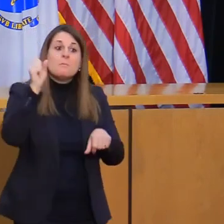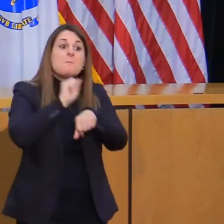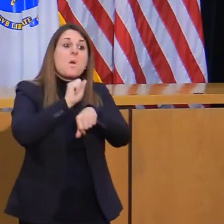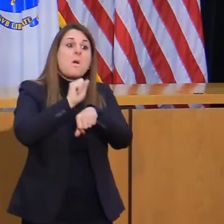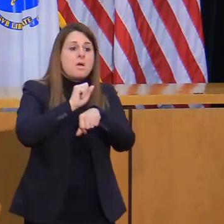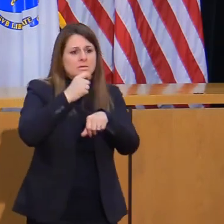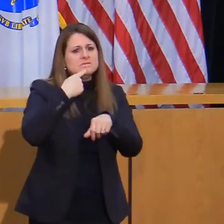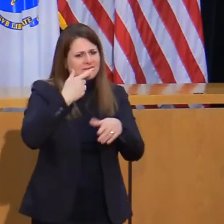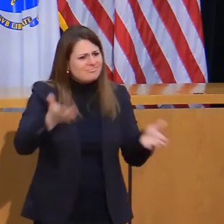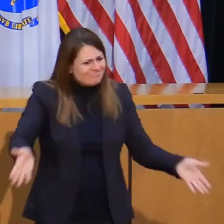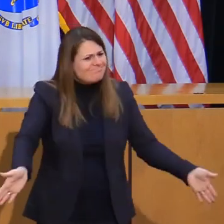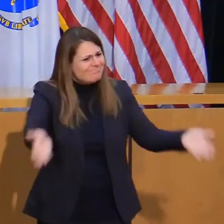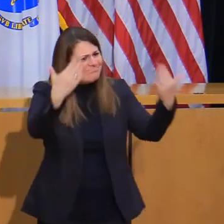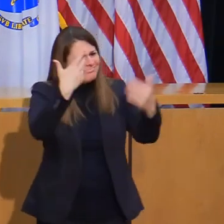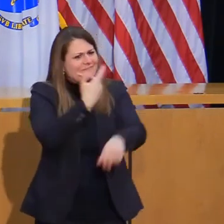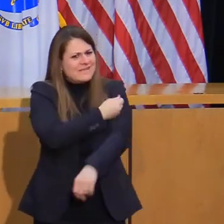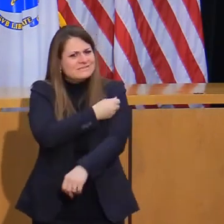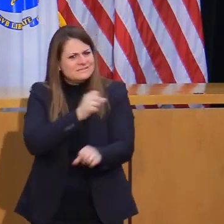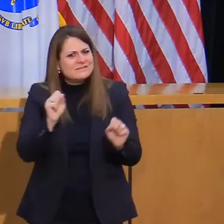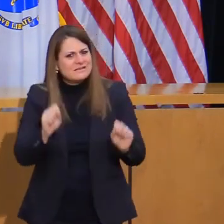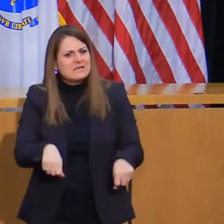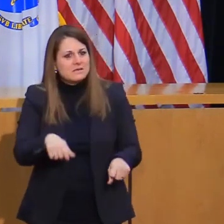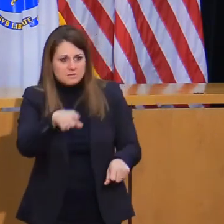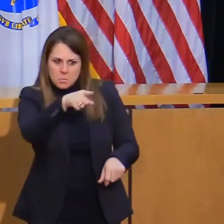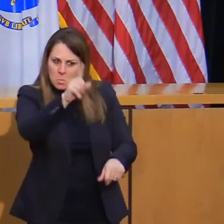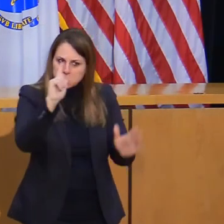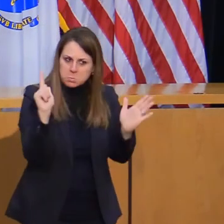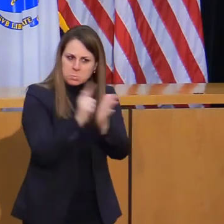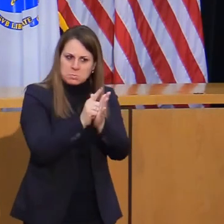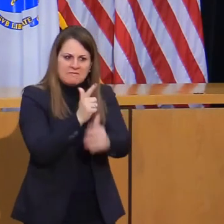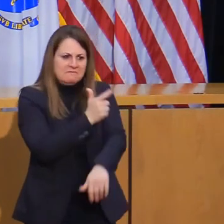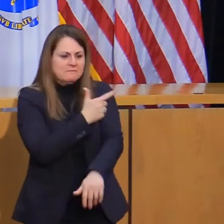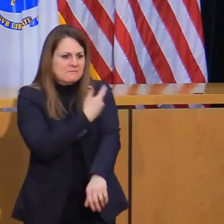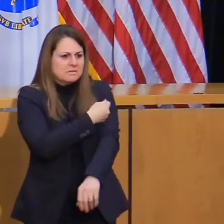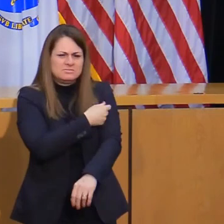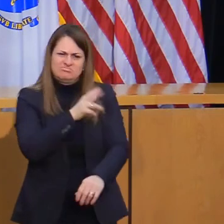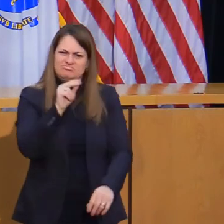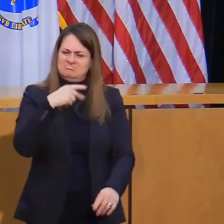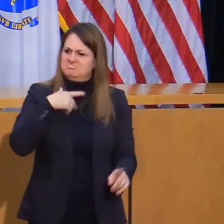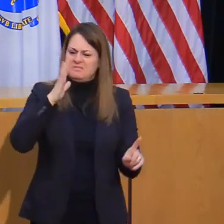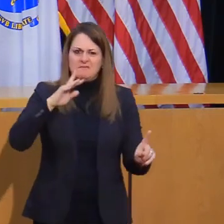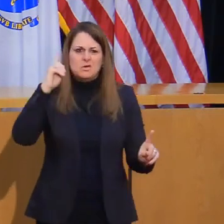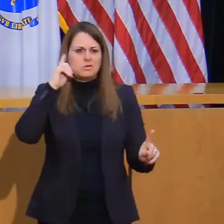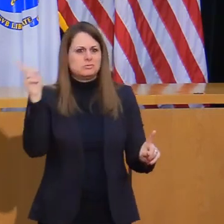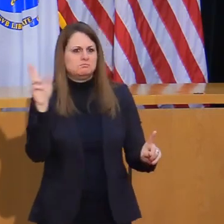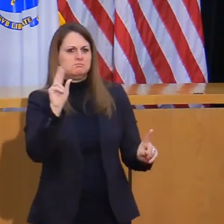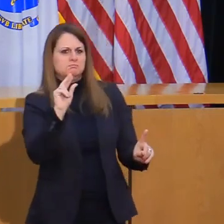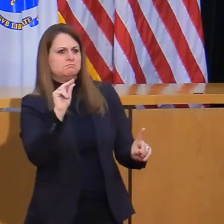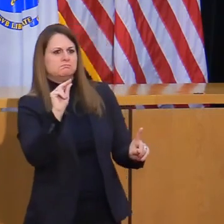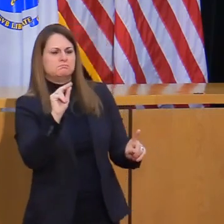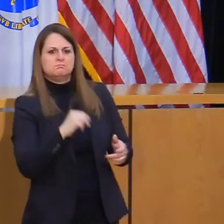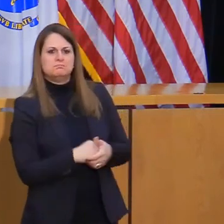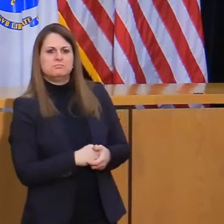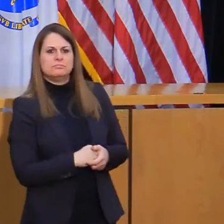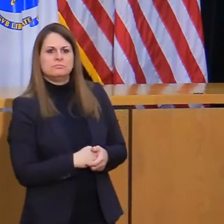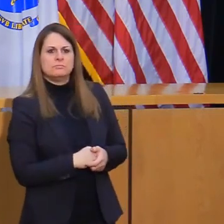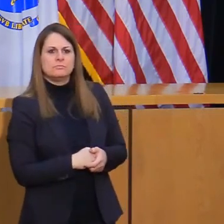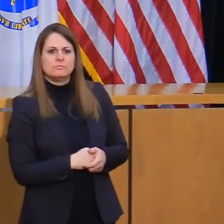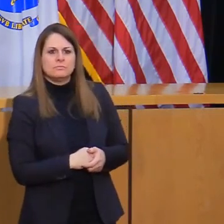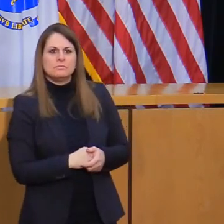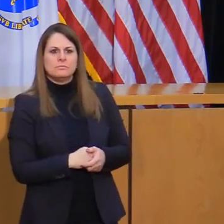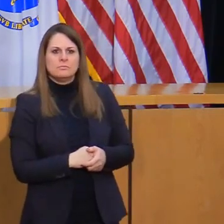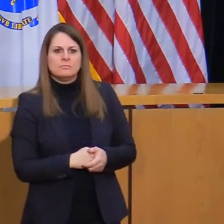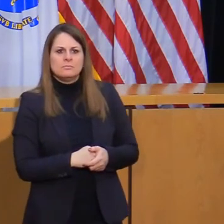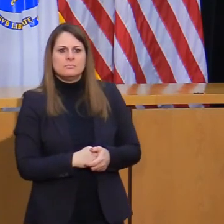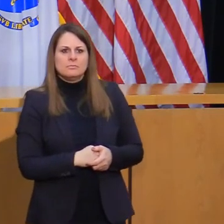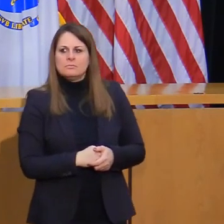can. And that's really been the strategy that we've been pursuing as well. How do you verify people in the phone line? The line's